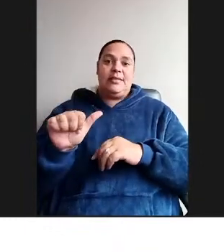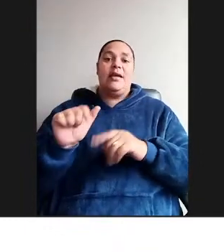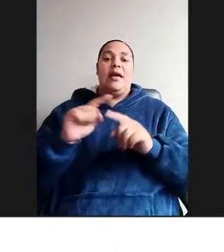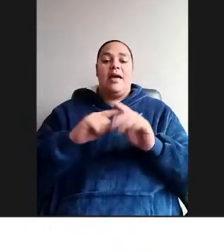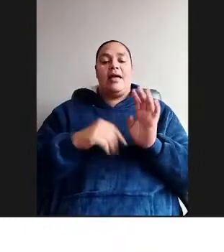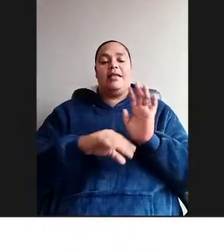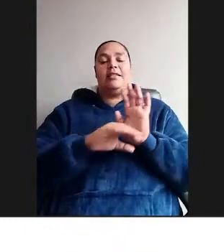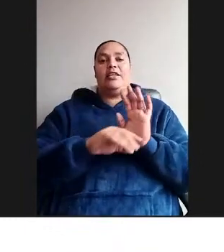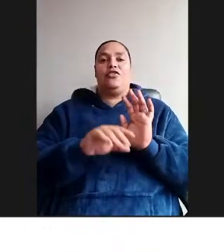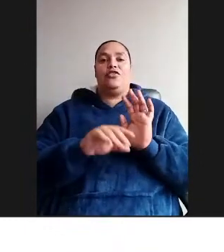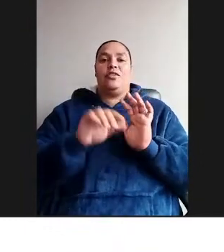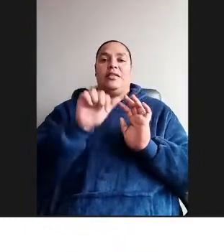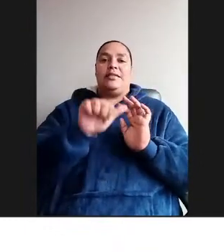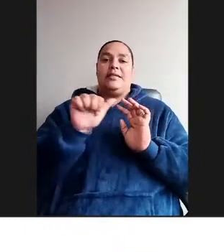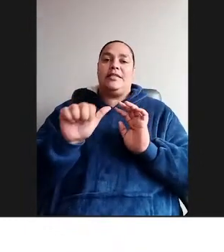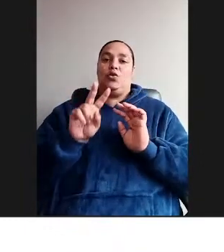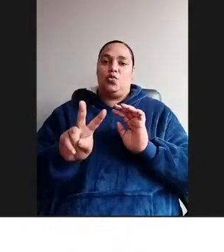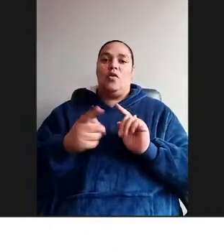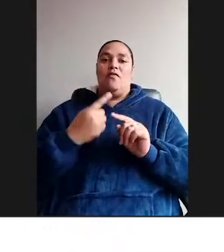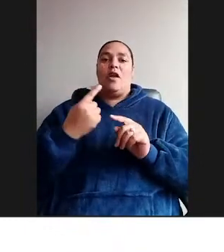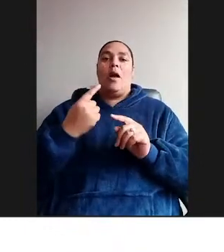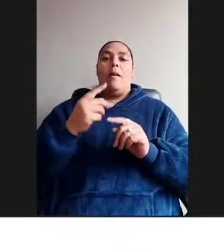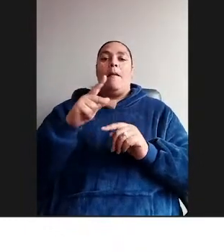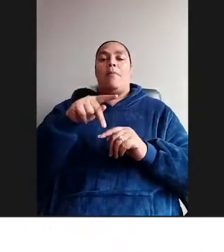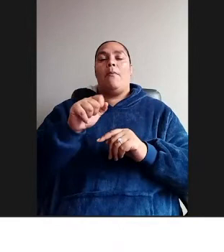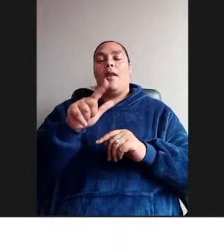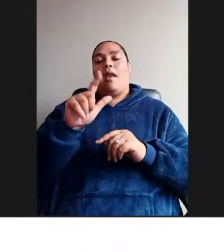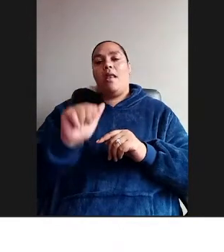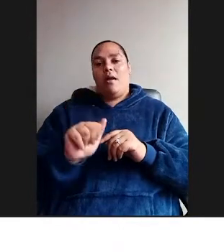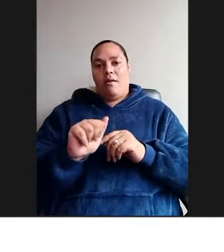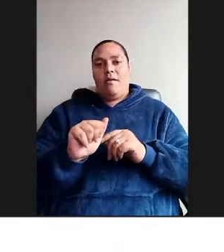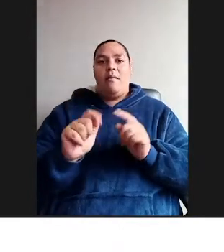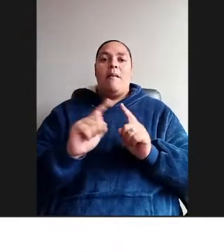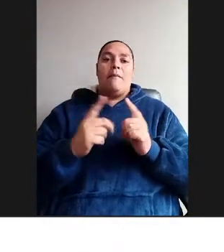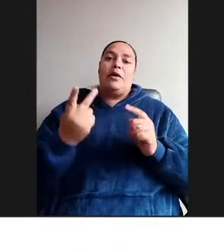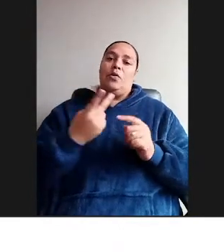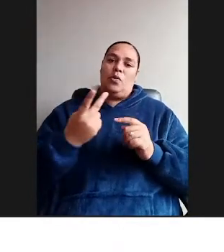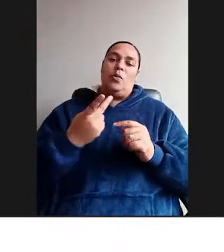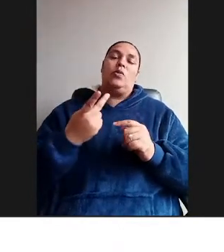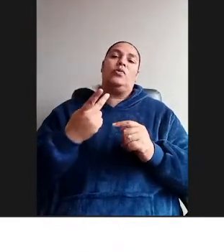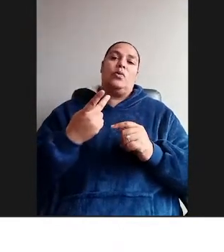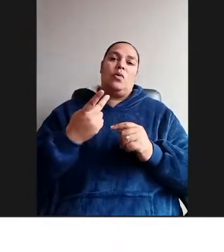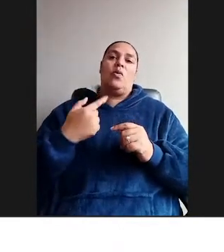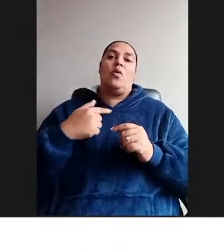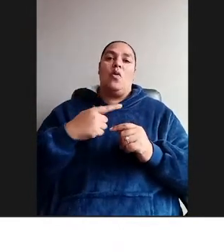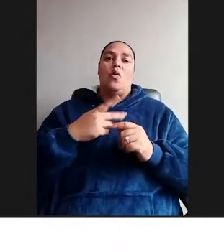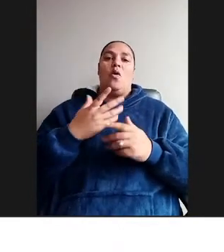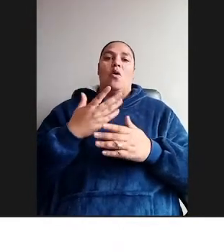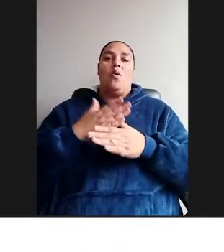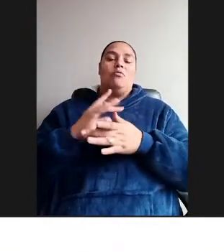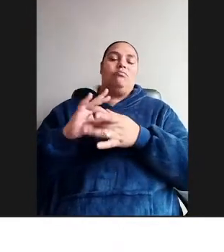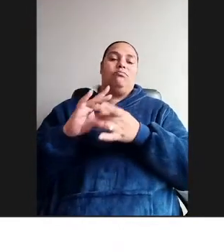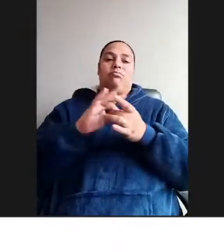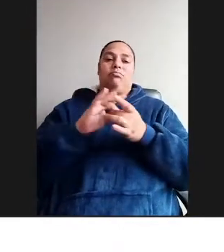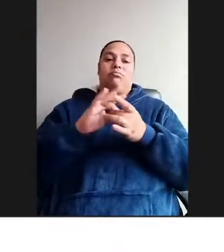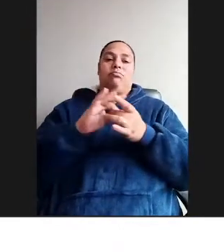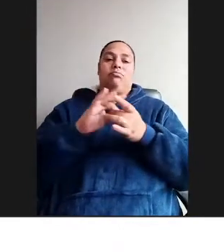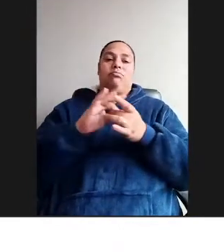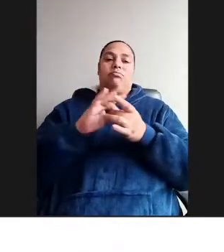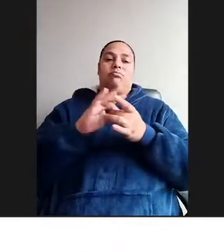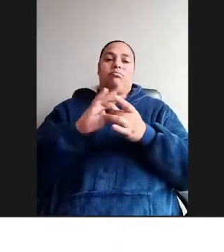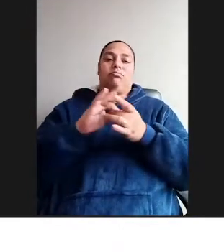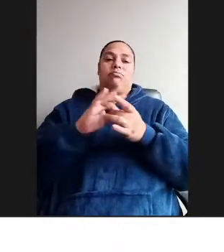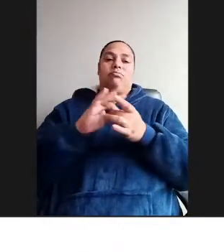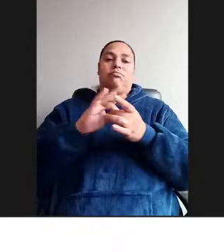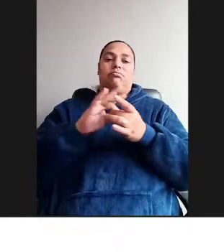66.2 of the FAMPLA. We will also then the collaborating activities of PEO with